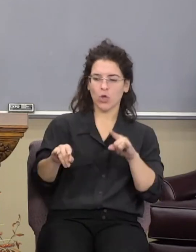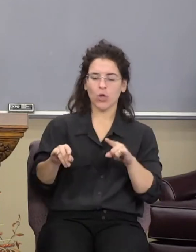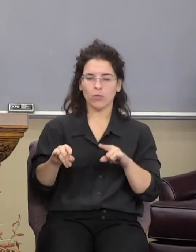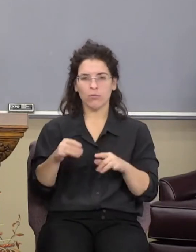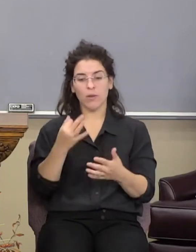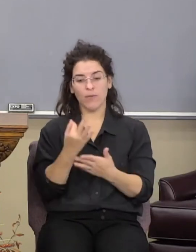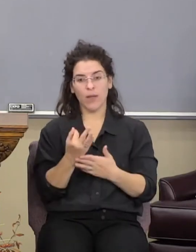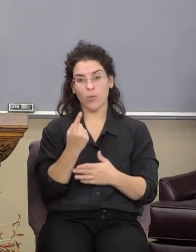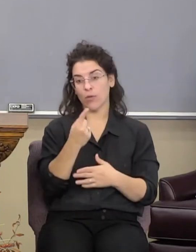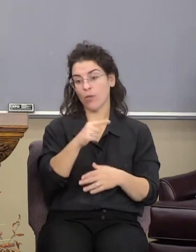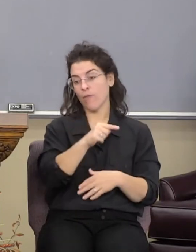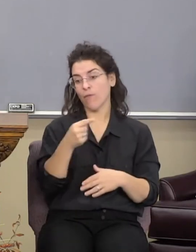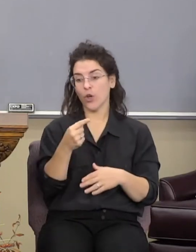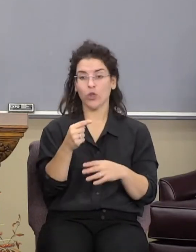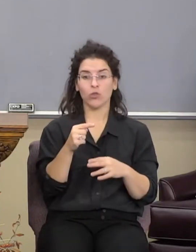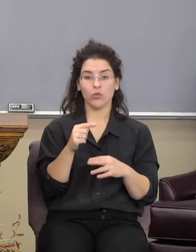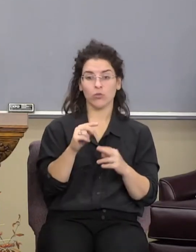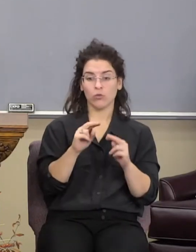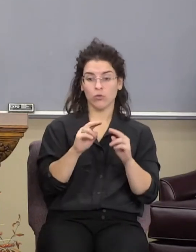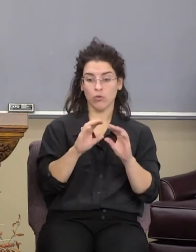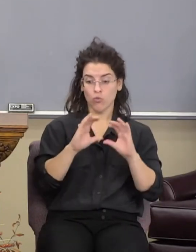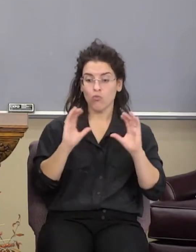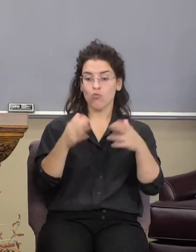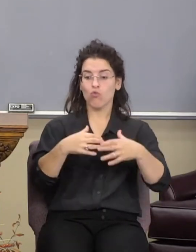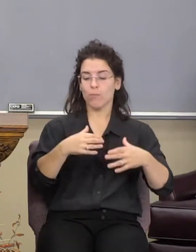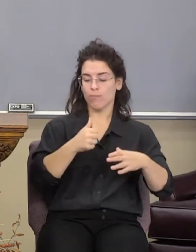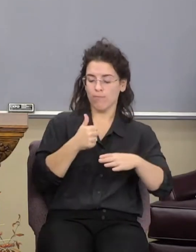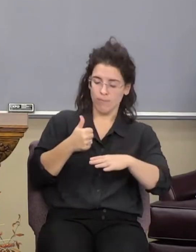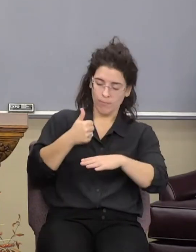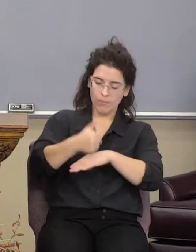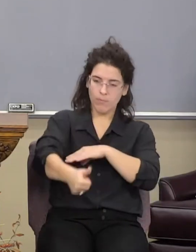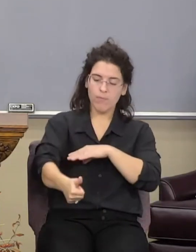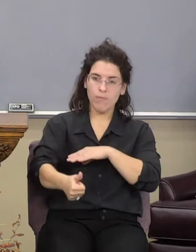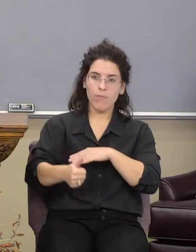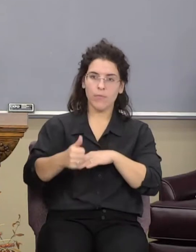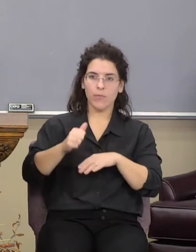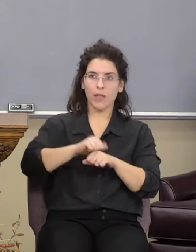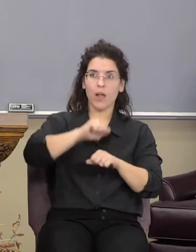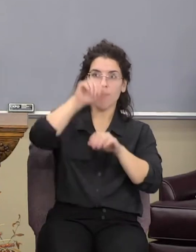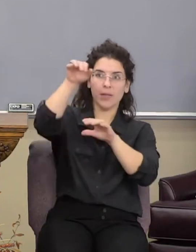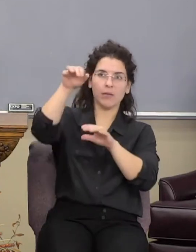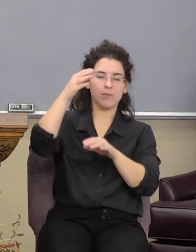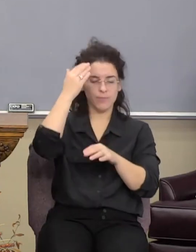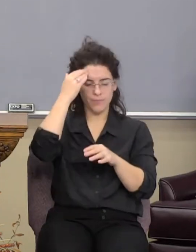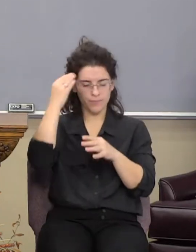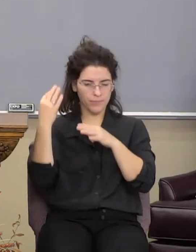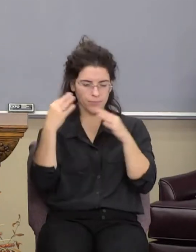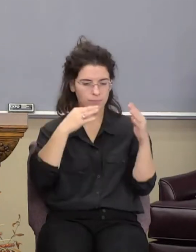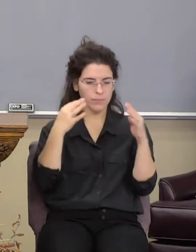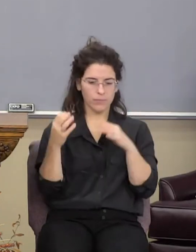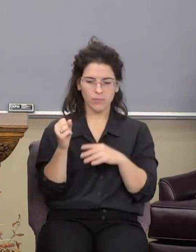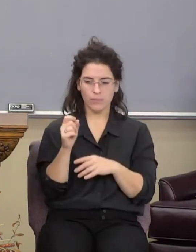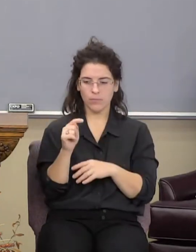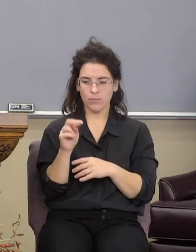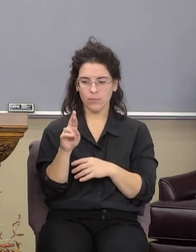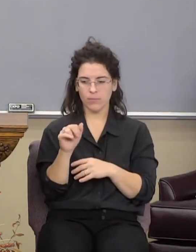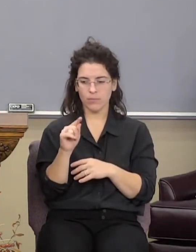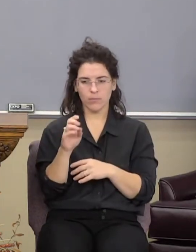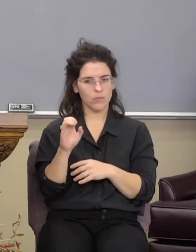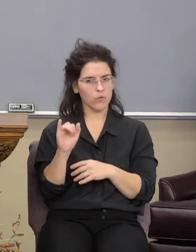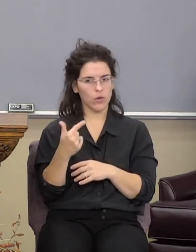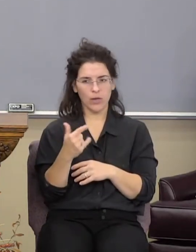fact, they were one of the first units that charged uphill. Now, if you know anything about war strategy, you